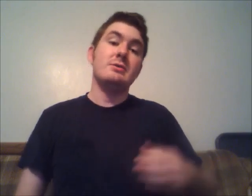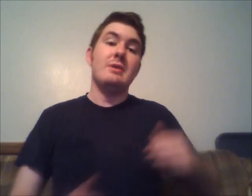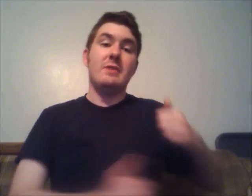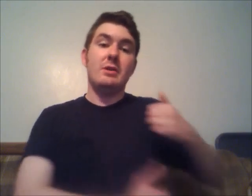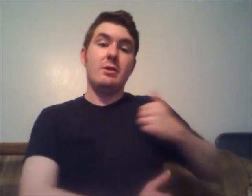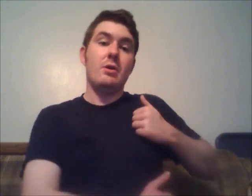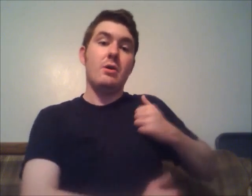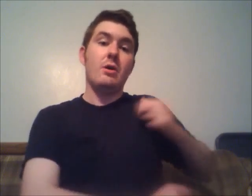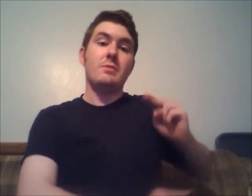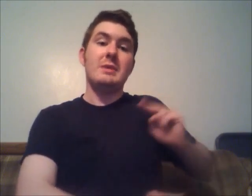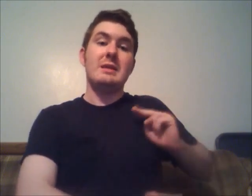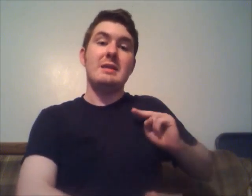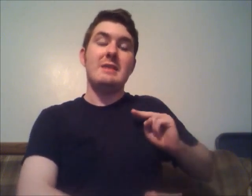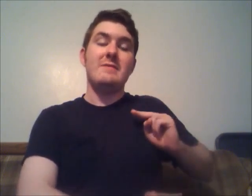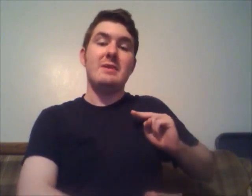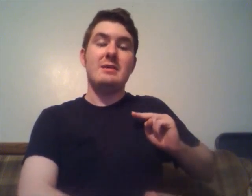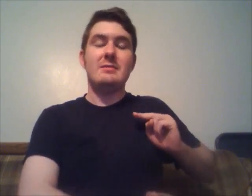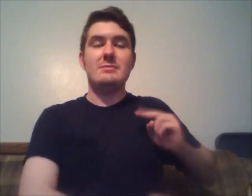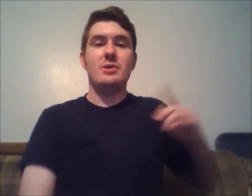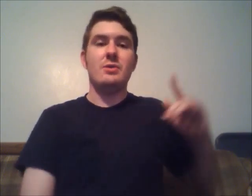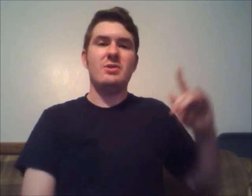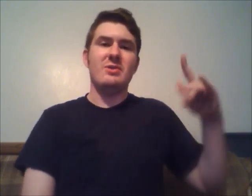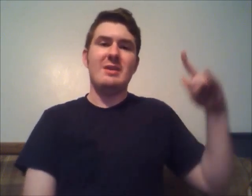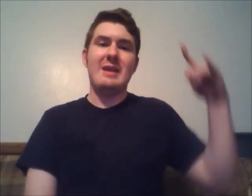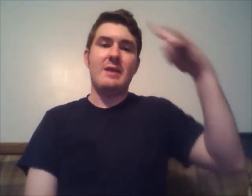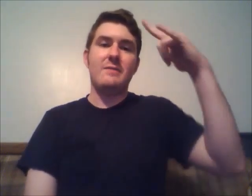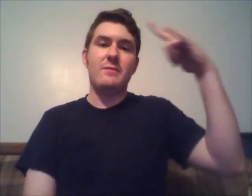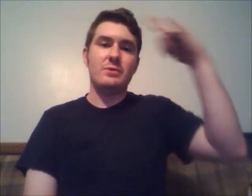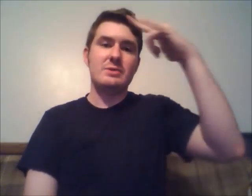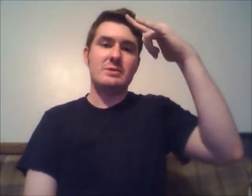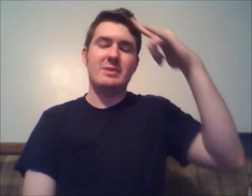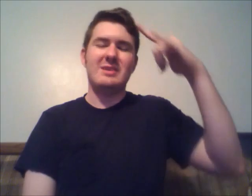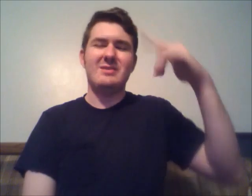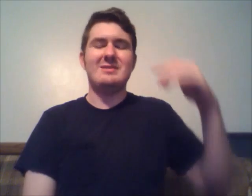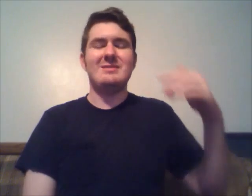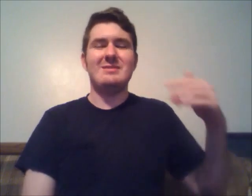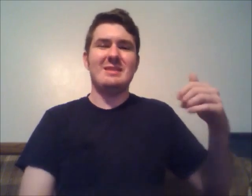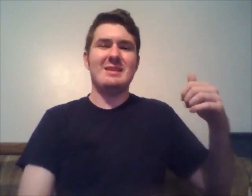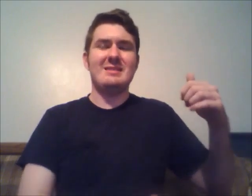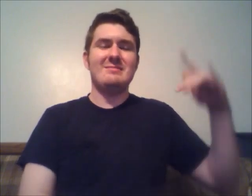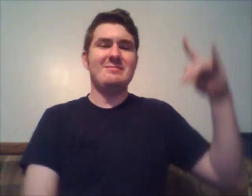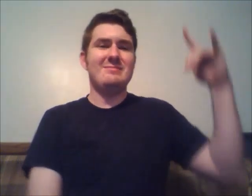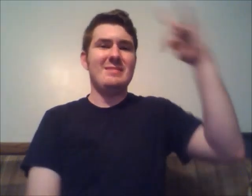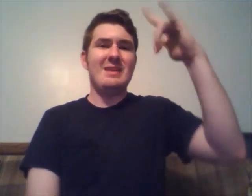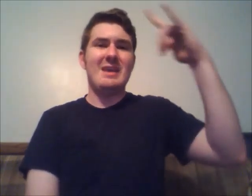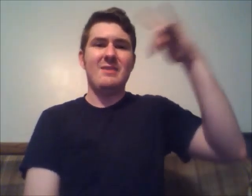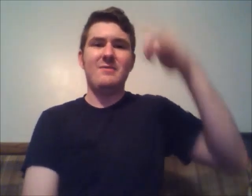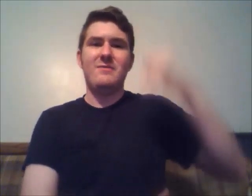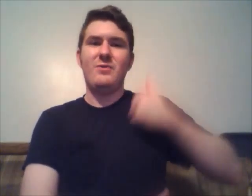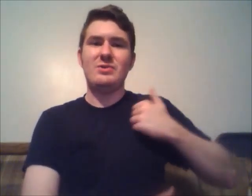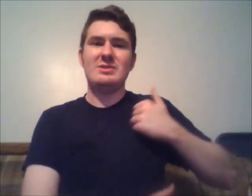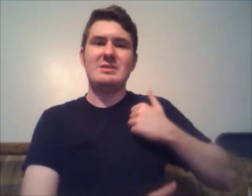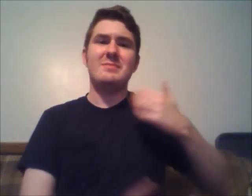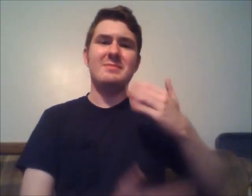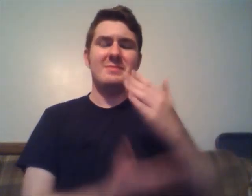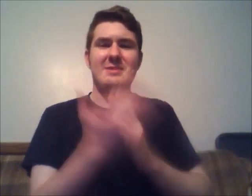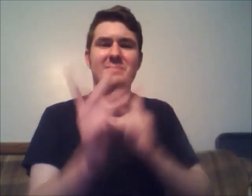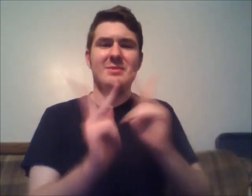like Army, Navy, your Air Force, right? You can sign like Air Force. Some people